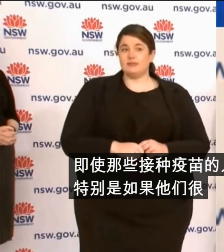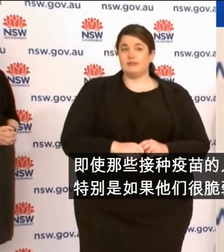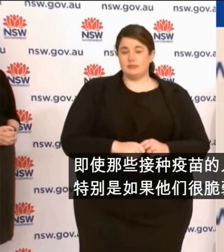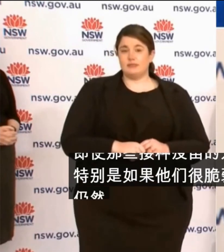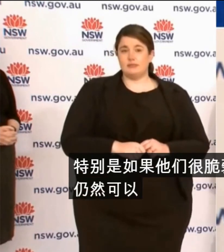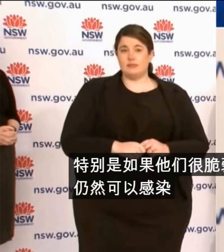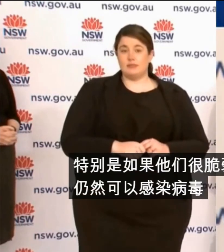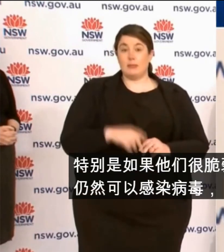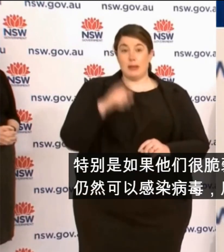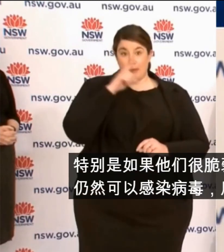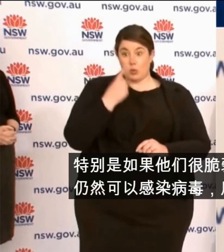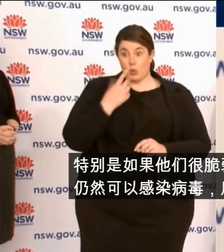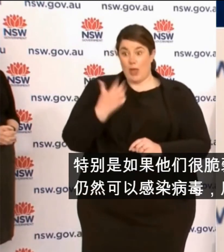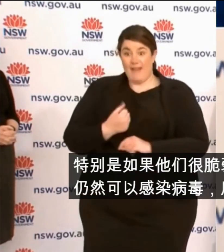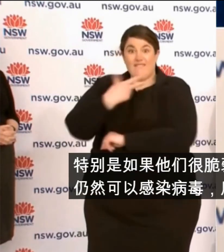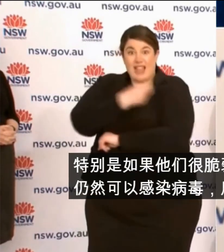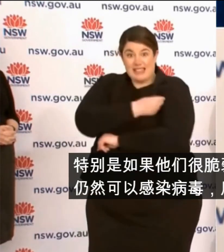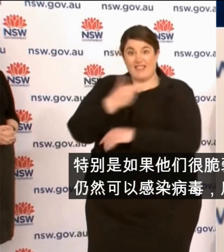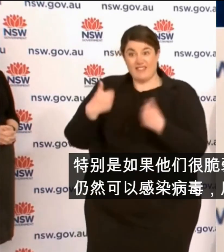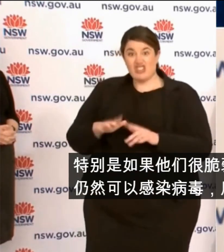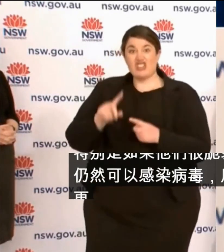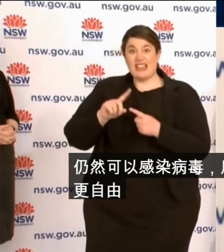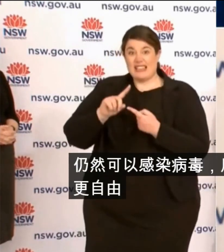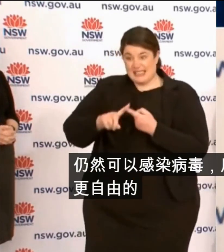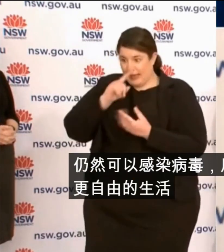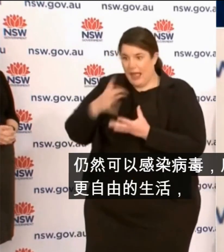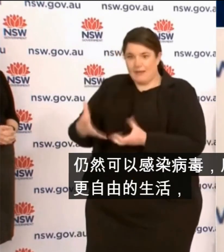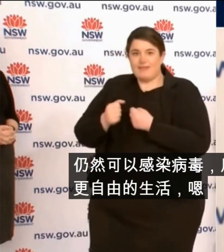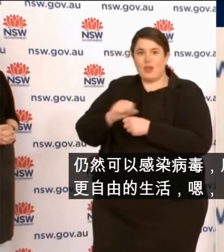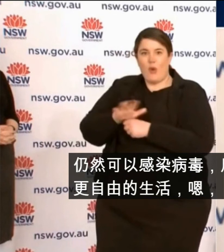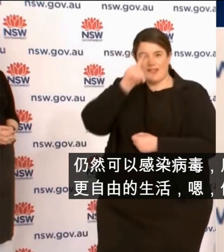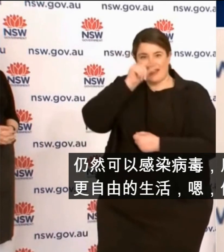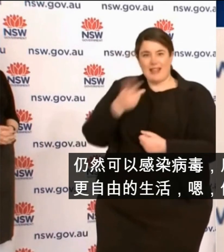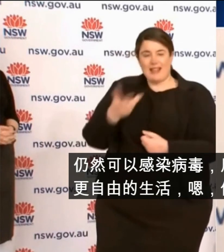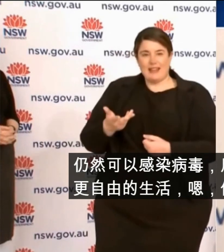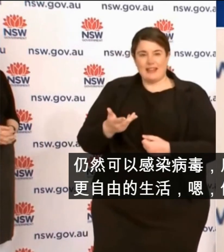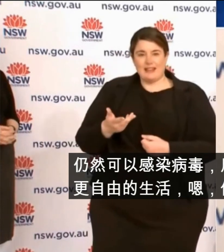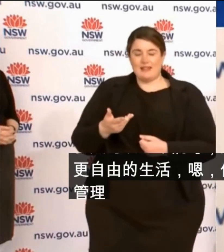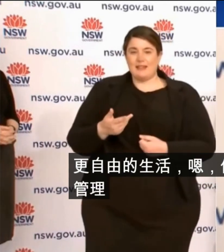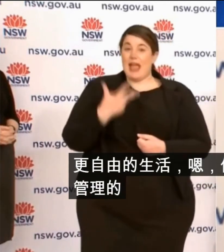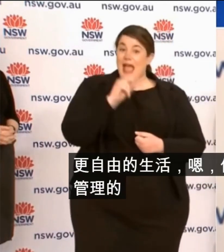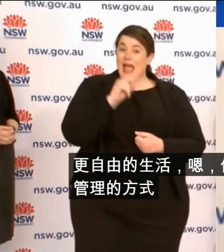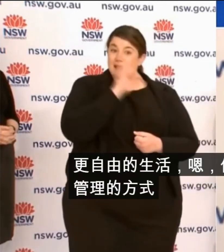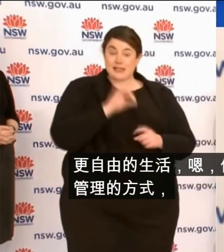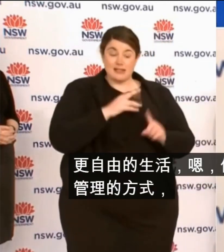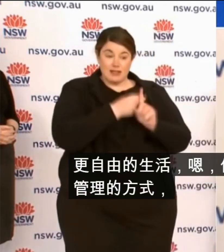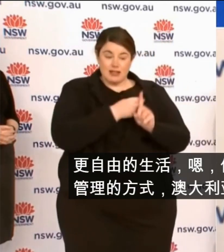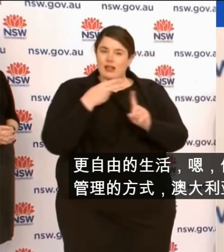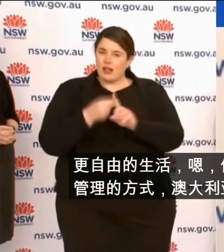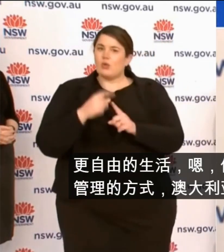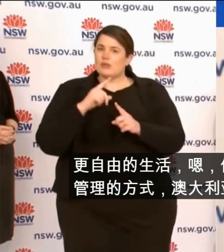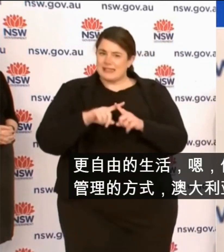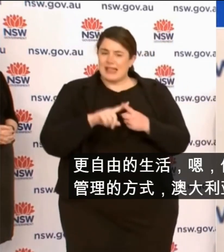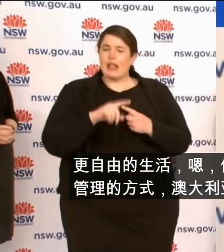if they're vulnerable, can still get the virus. So at 80%, we'll be living life much more freely, but in a managed way. And